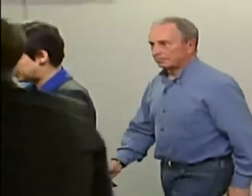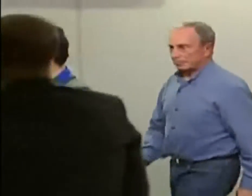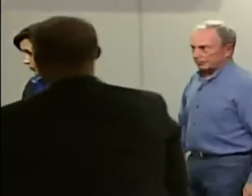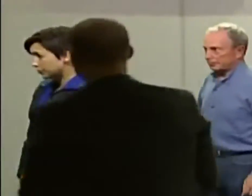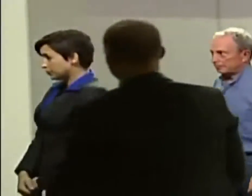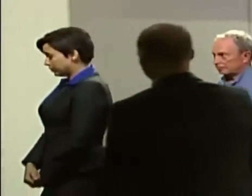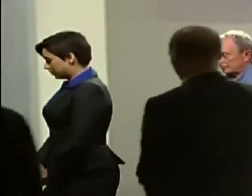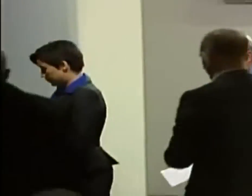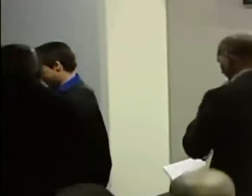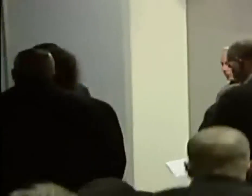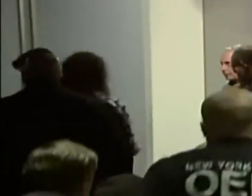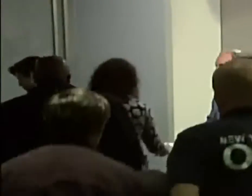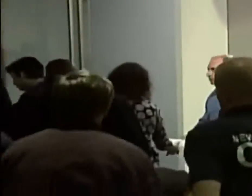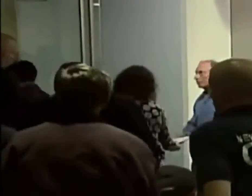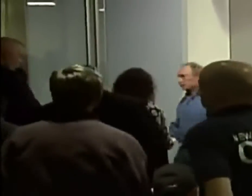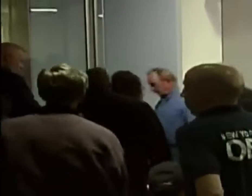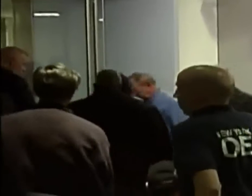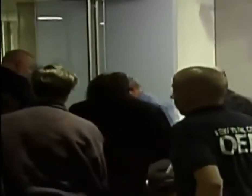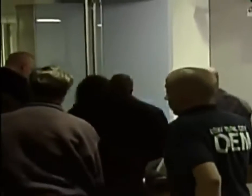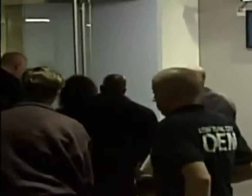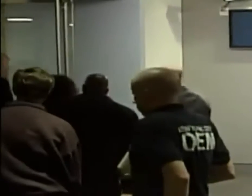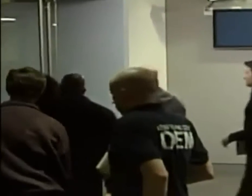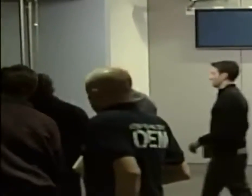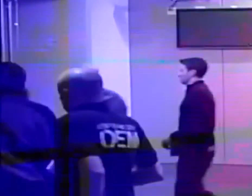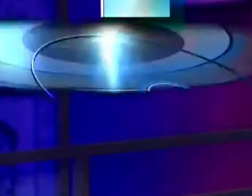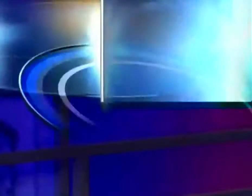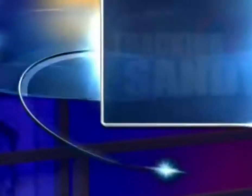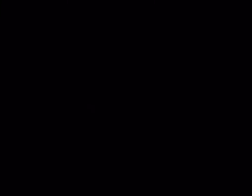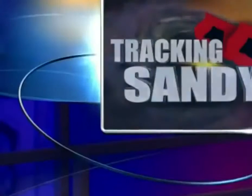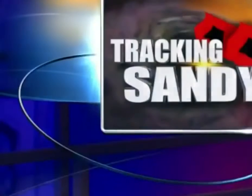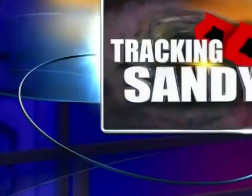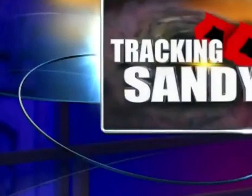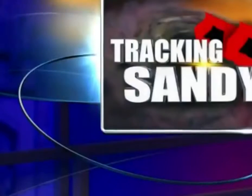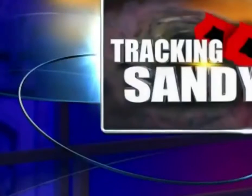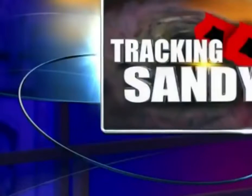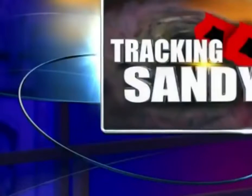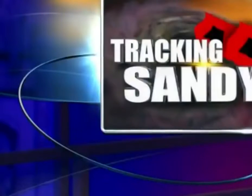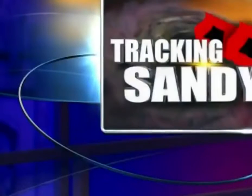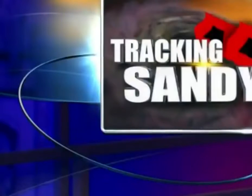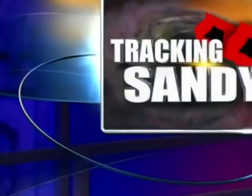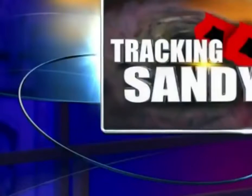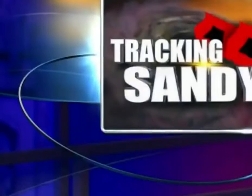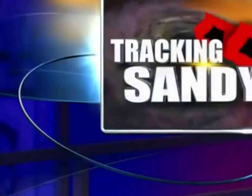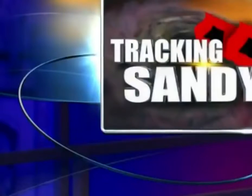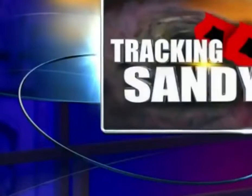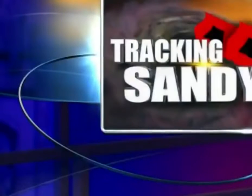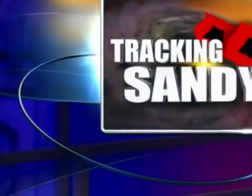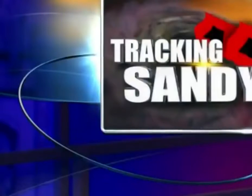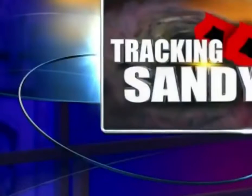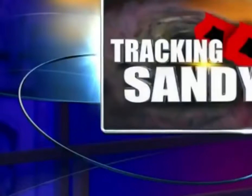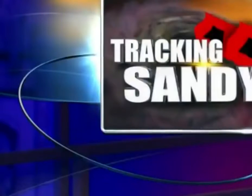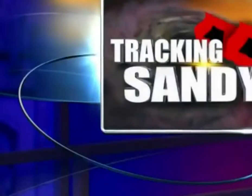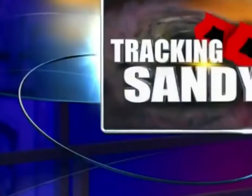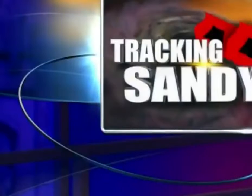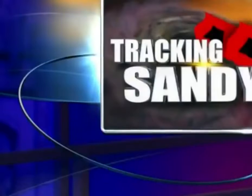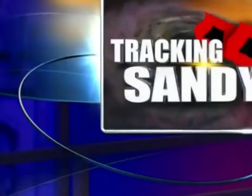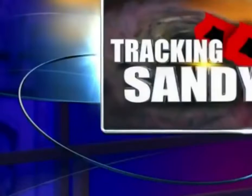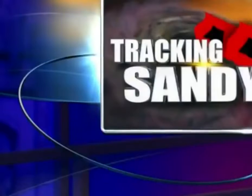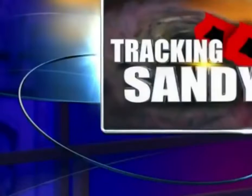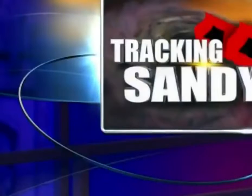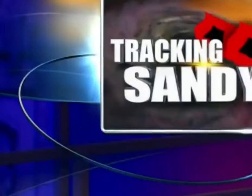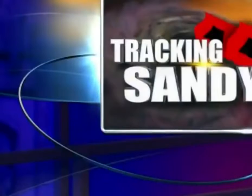Well, there you have it, everyone. New York City Mayor Michael Bloomberg briefing the public. Just keeps the emergency vehicles from getting to